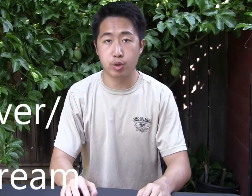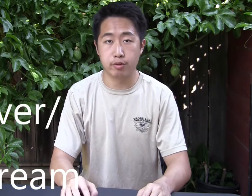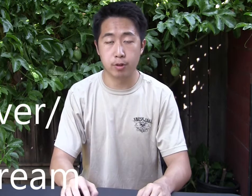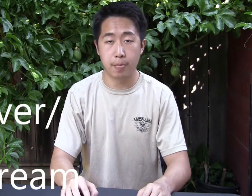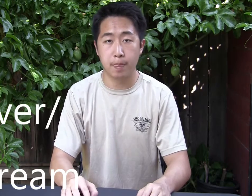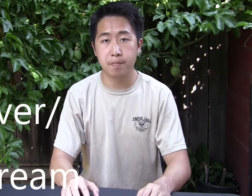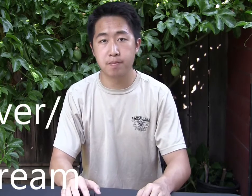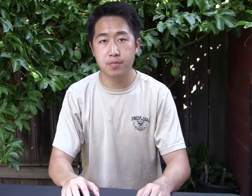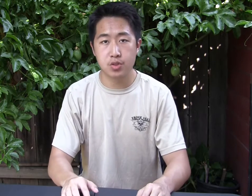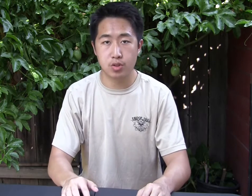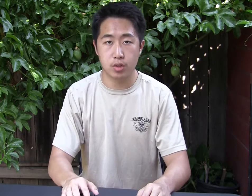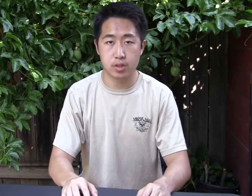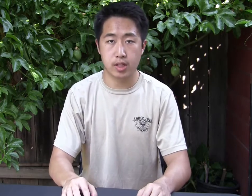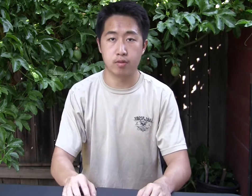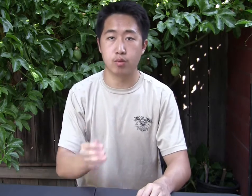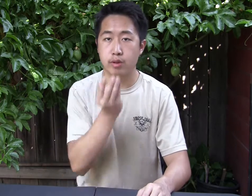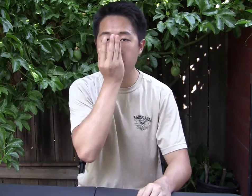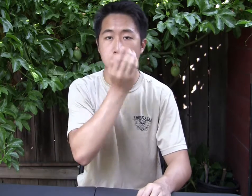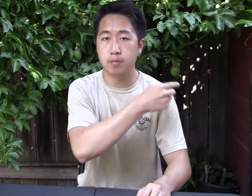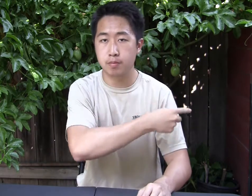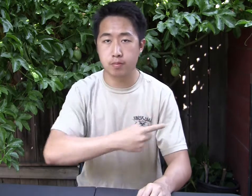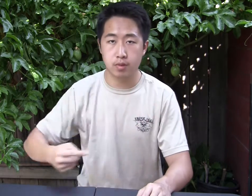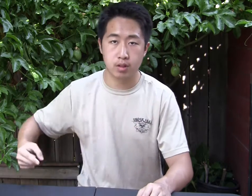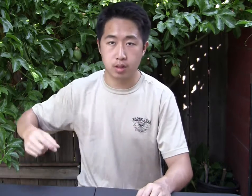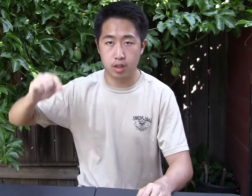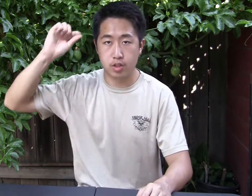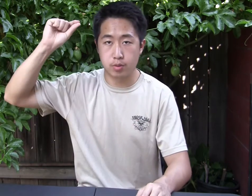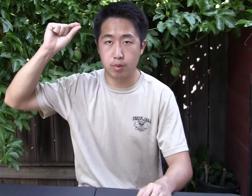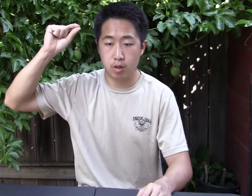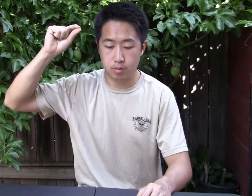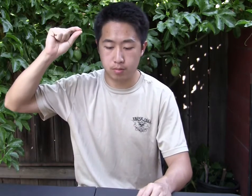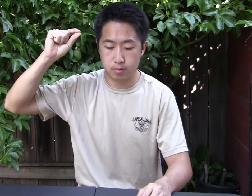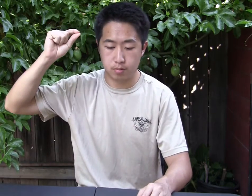river. So do the sign for river and small.